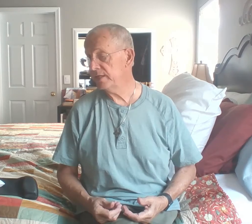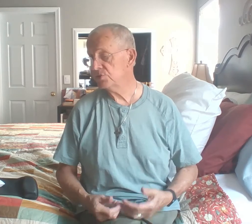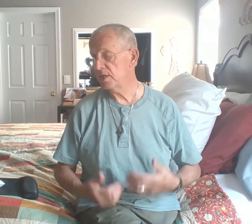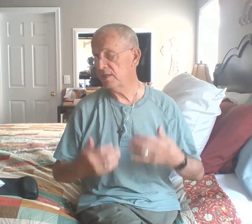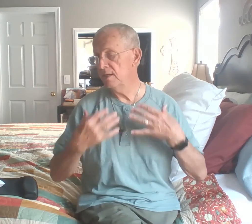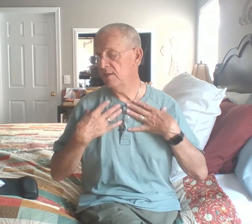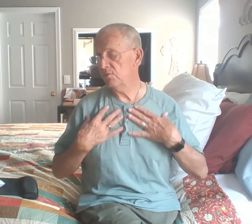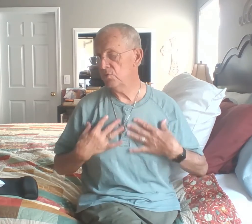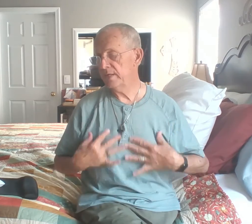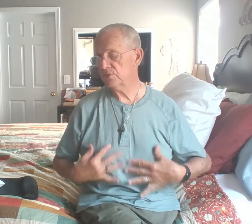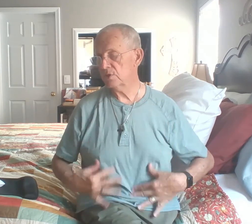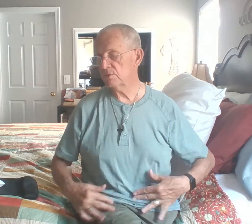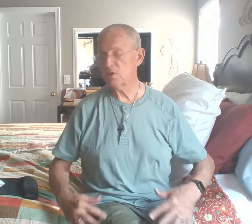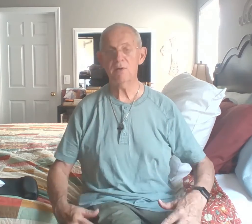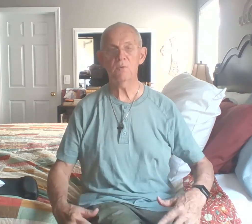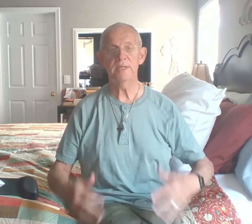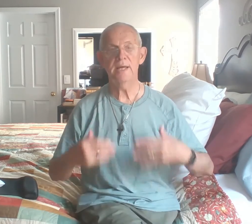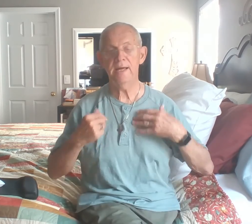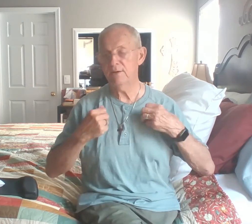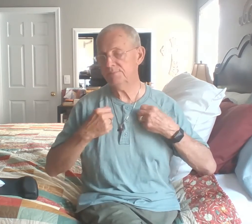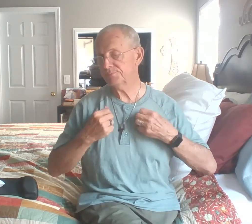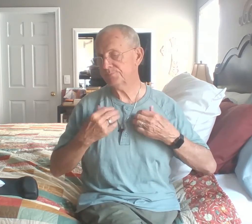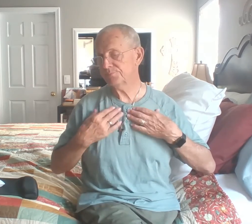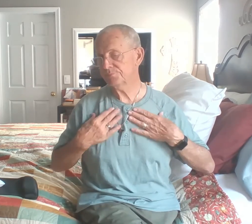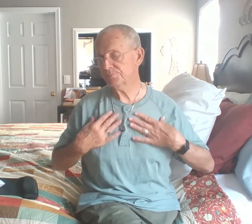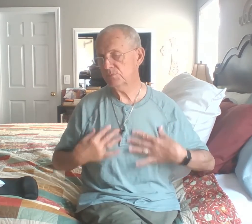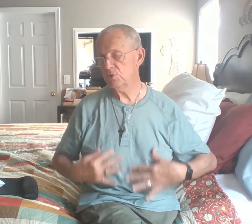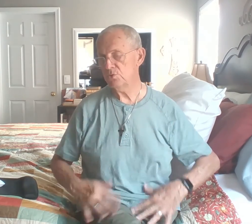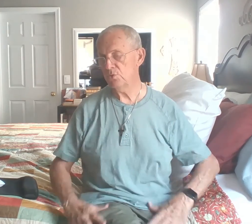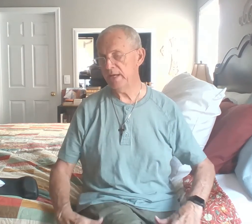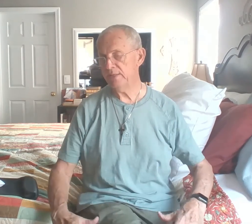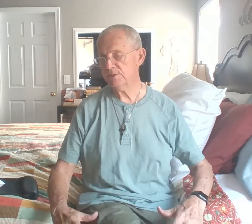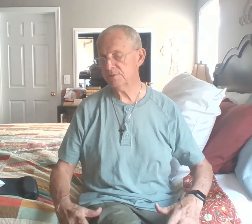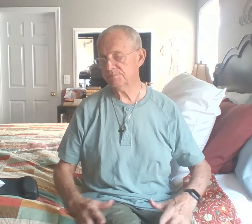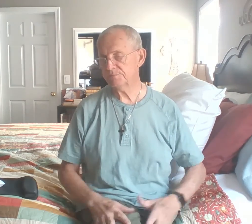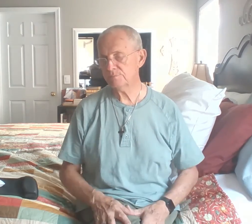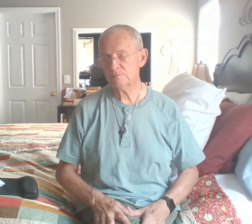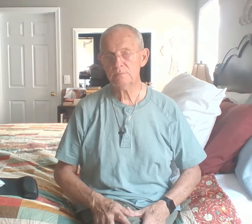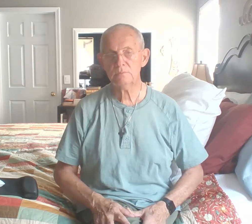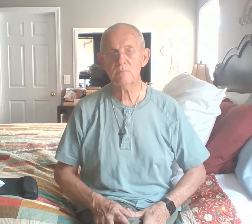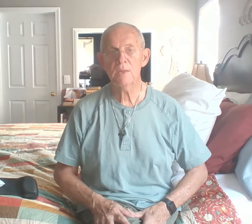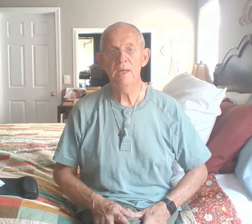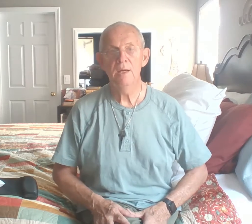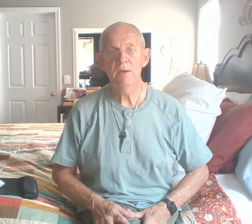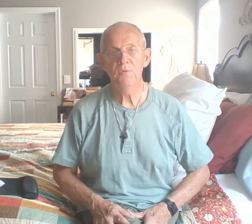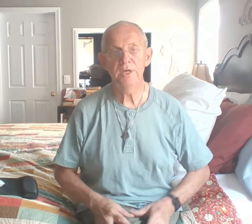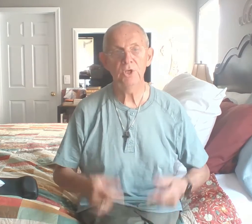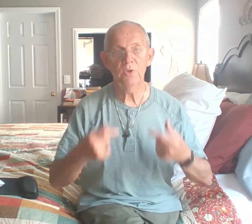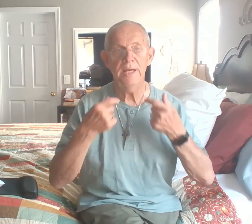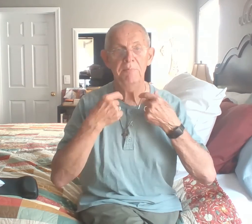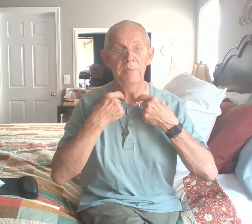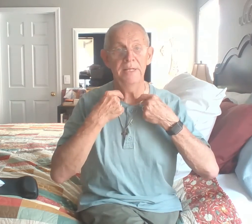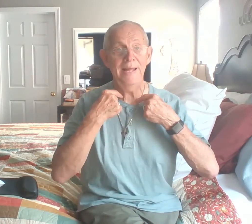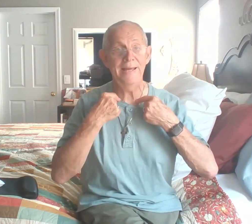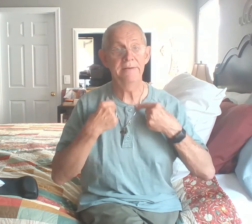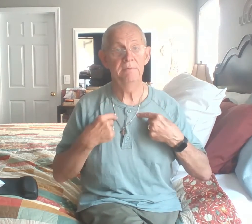yet, dress goes all the way down, dress. Then but it had